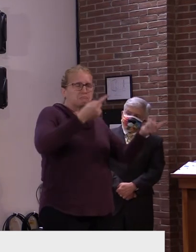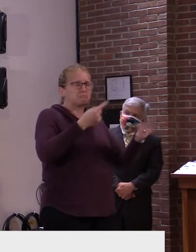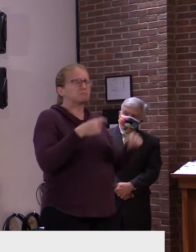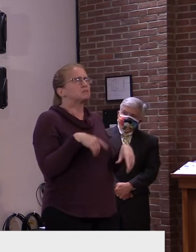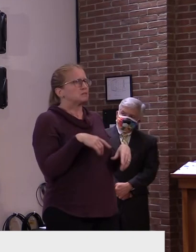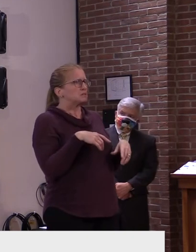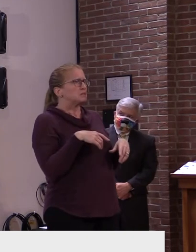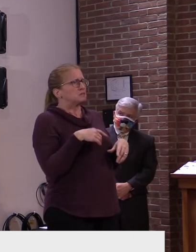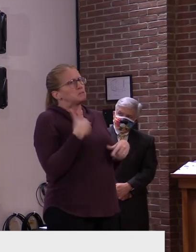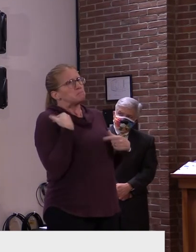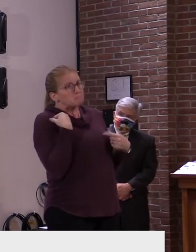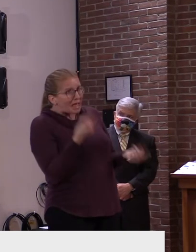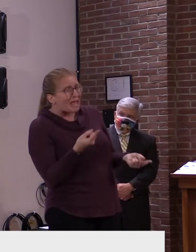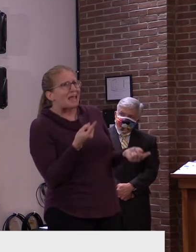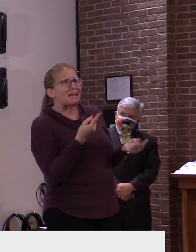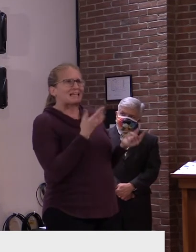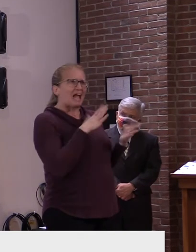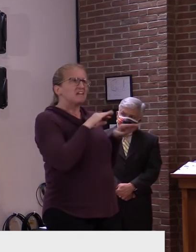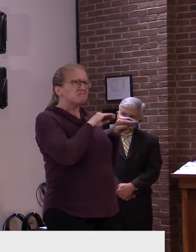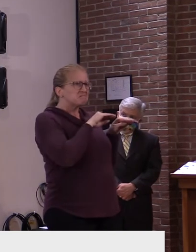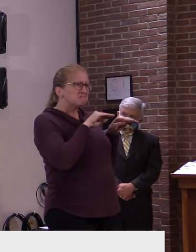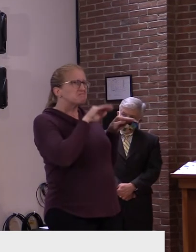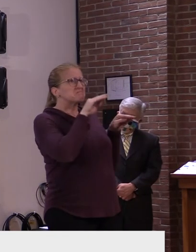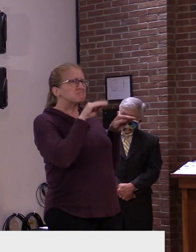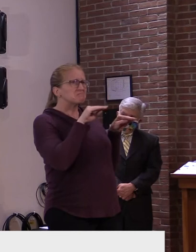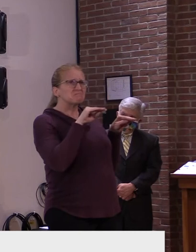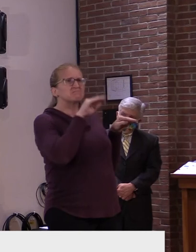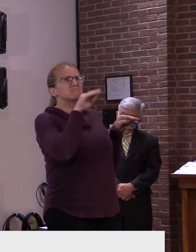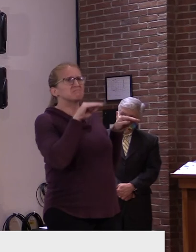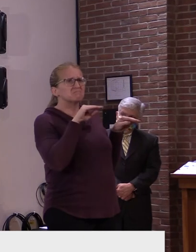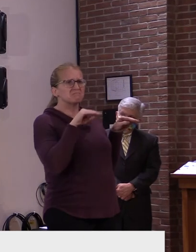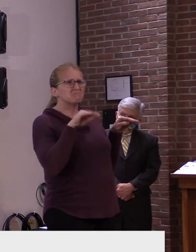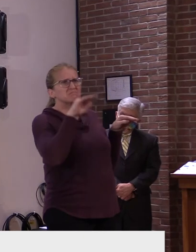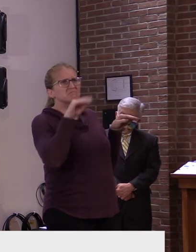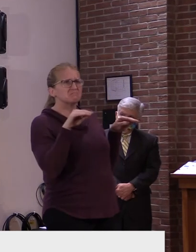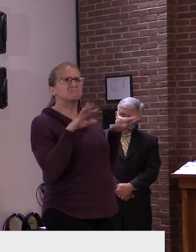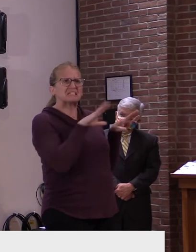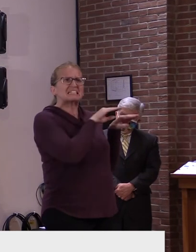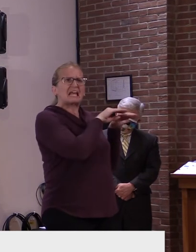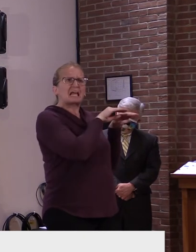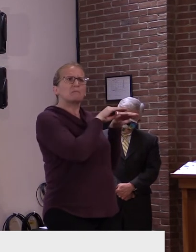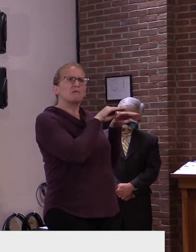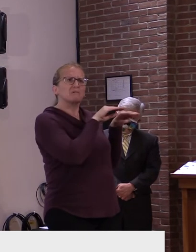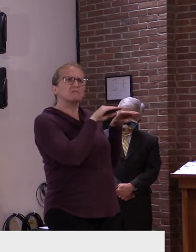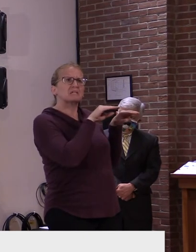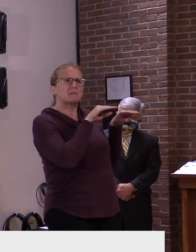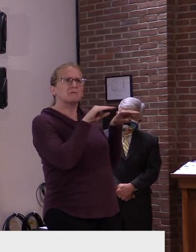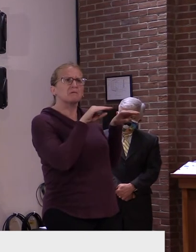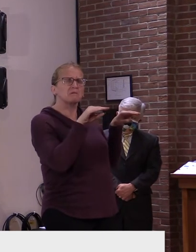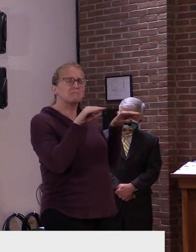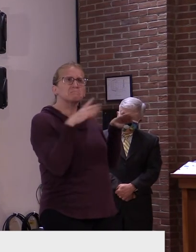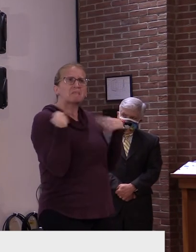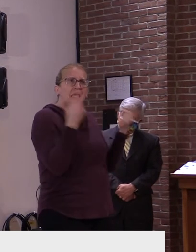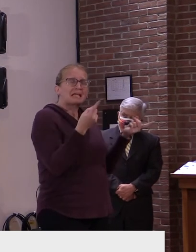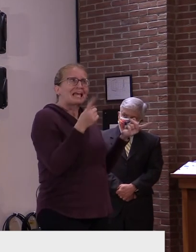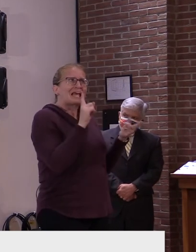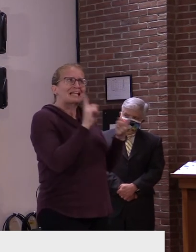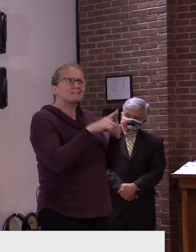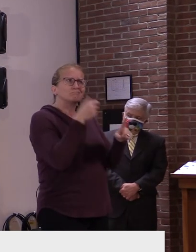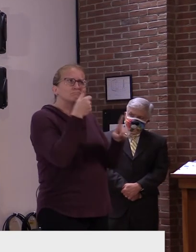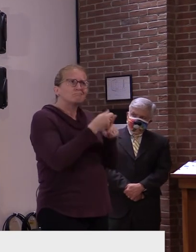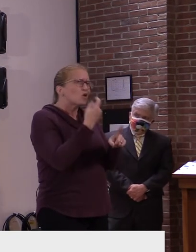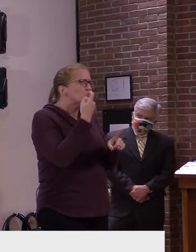blips in their trends a pretty stable picture until very recently where there was a quite escalating